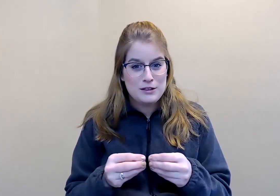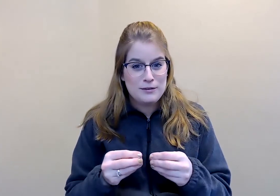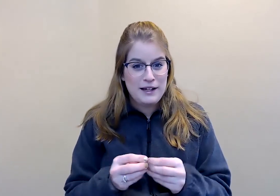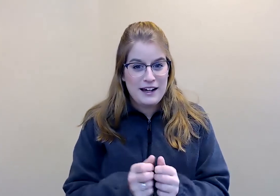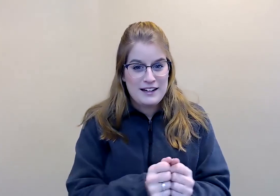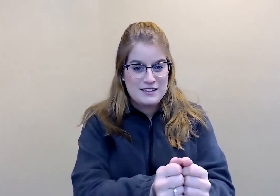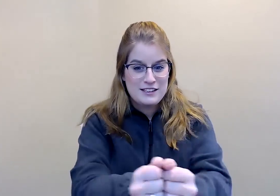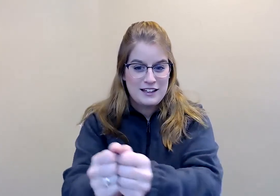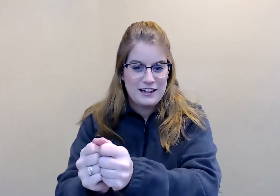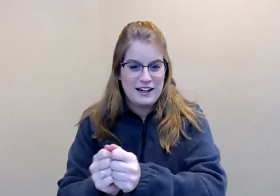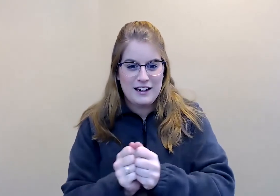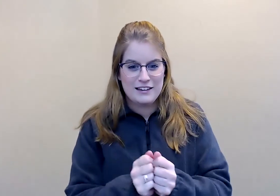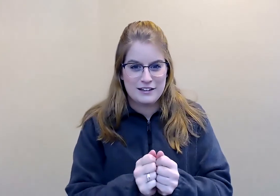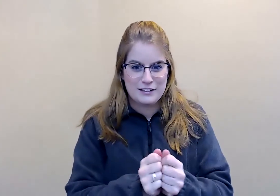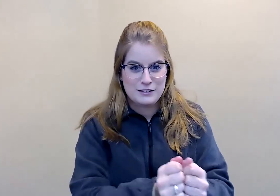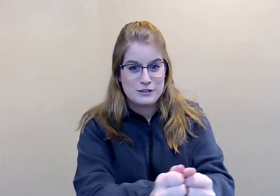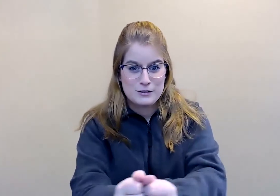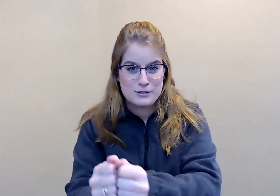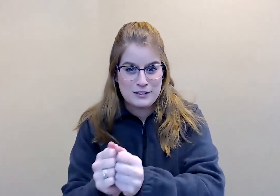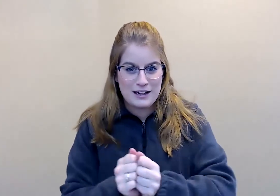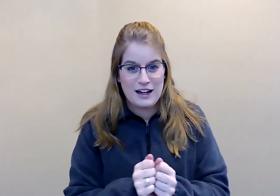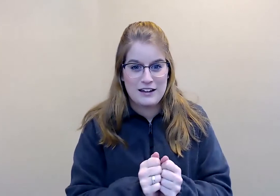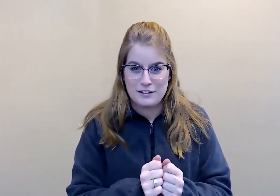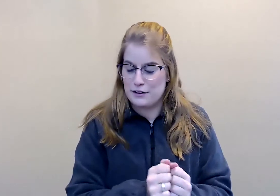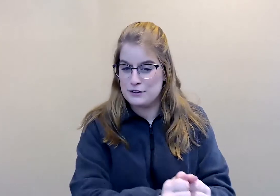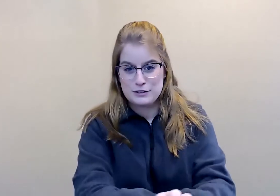more we get together, together,